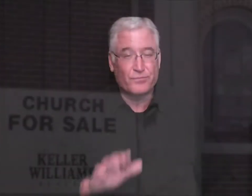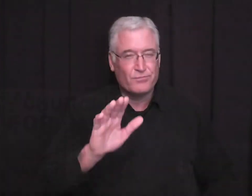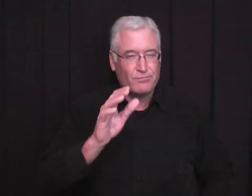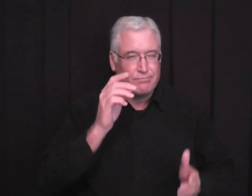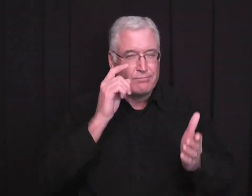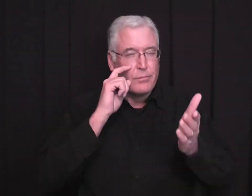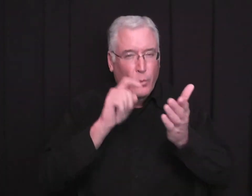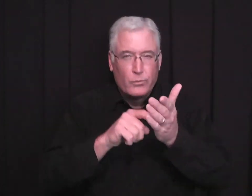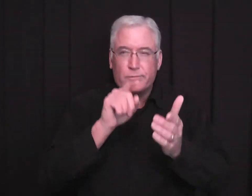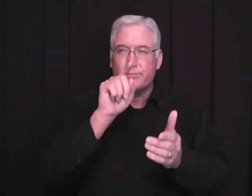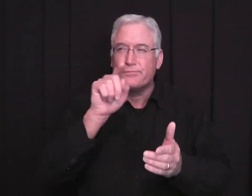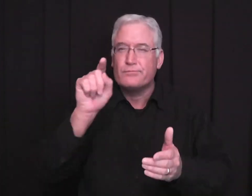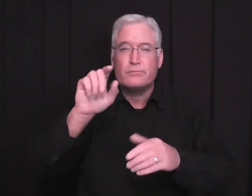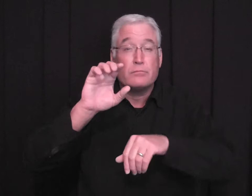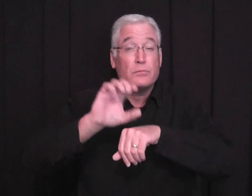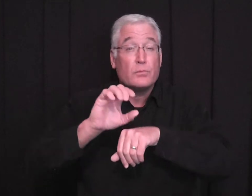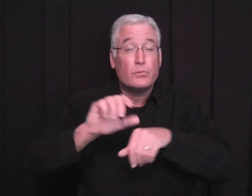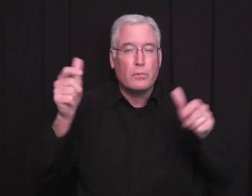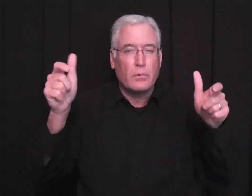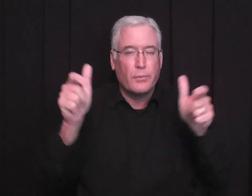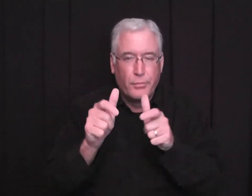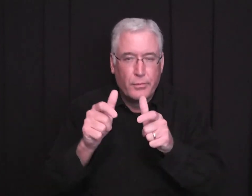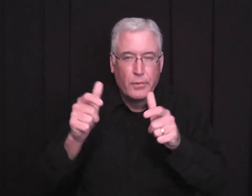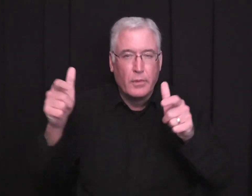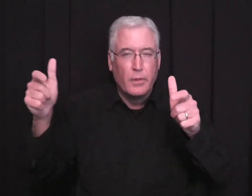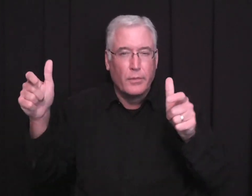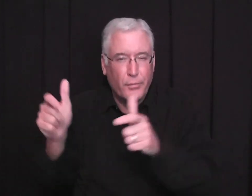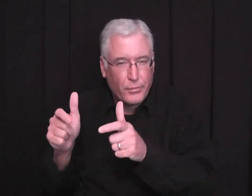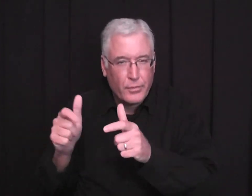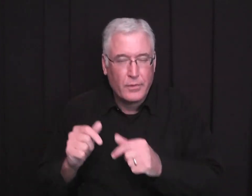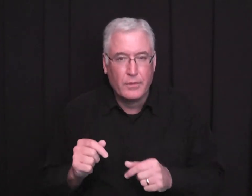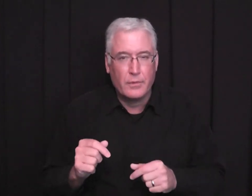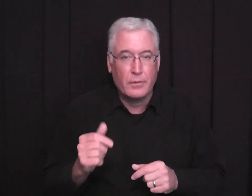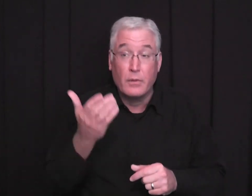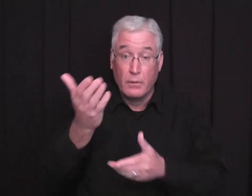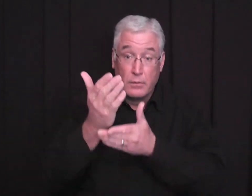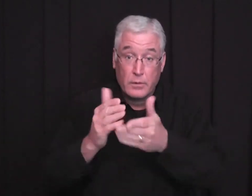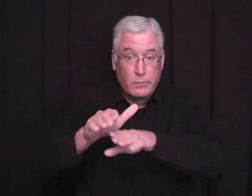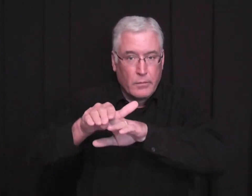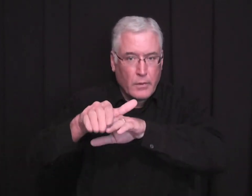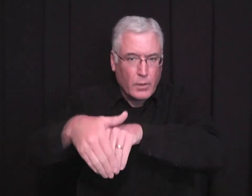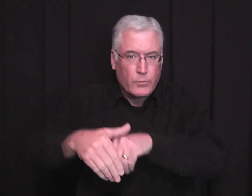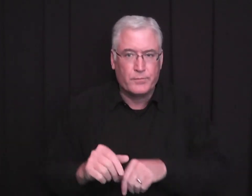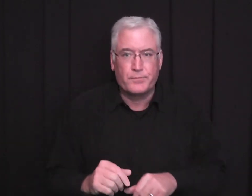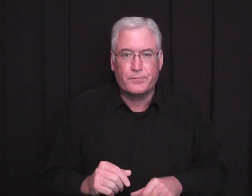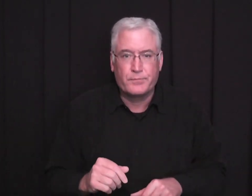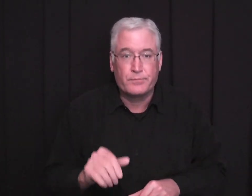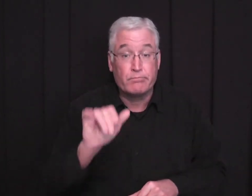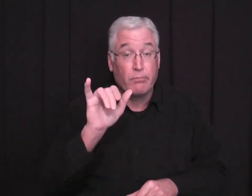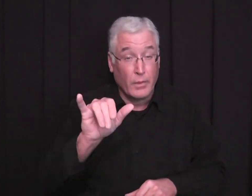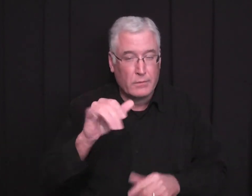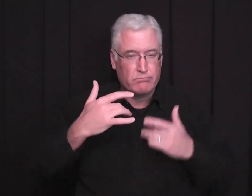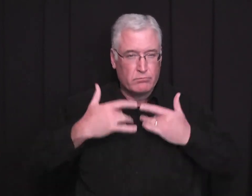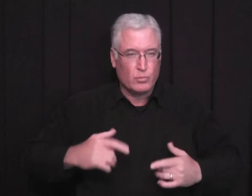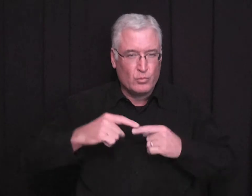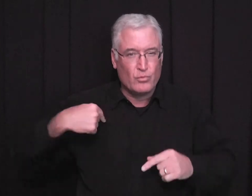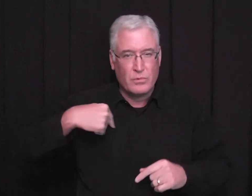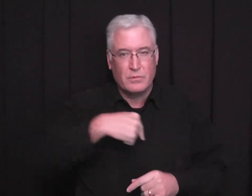You'll notice that there are churches that are dwindling. And there's hypocrisy in the church. And that's distressing